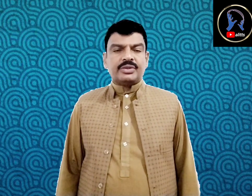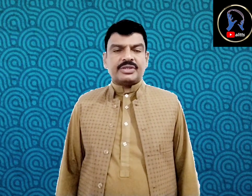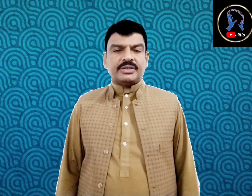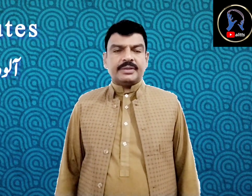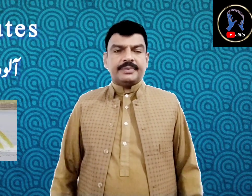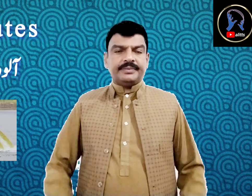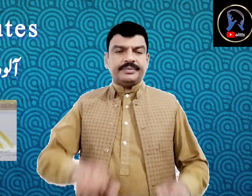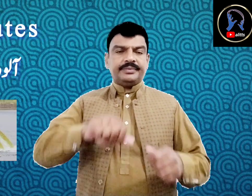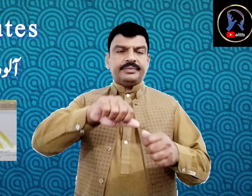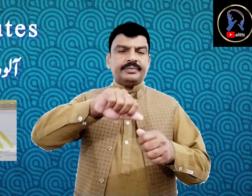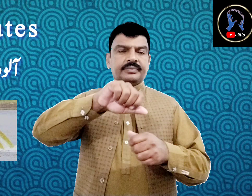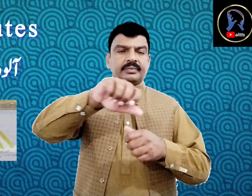pollutes।